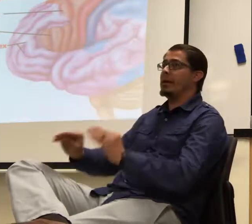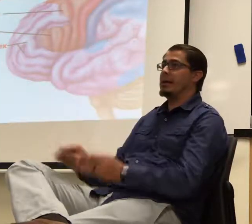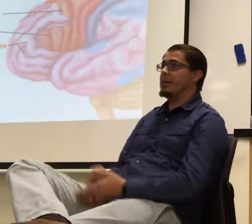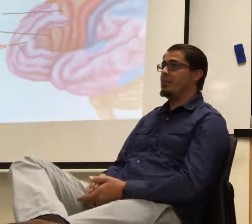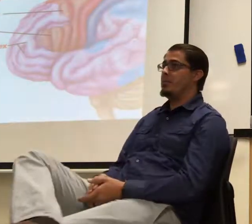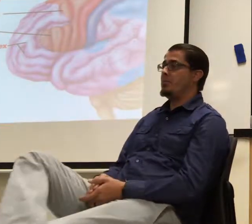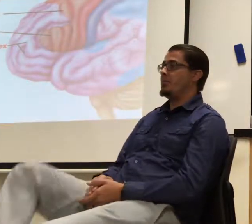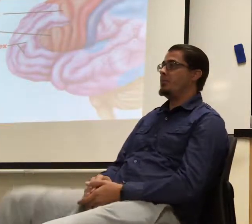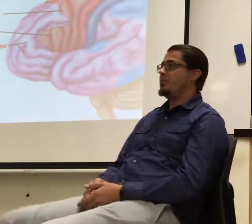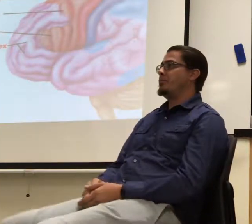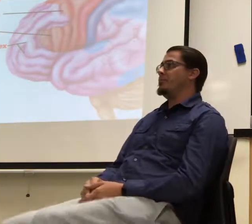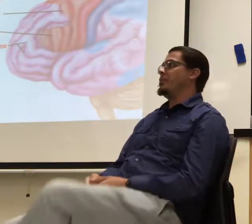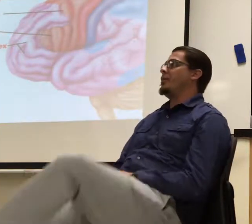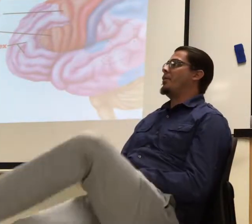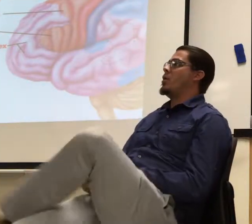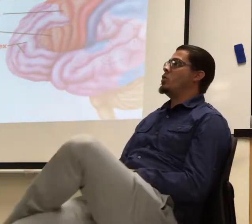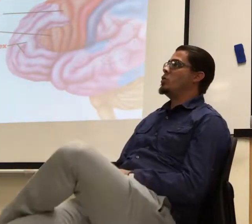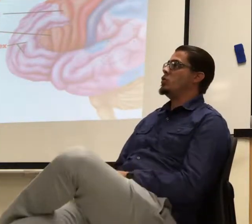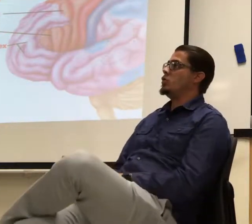A staging area.